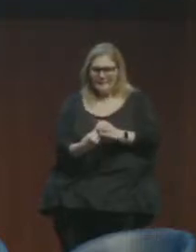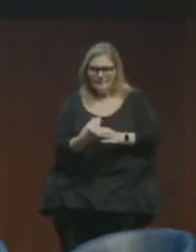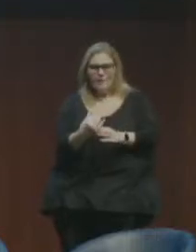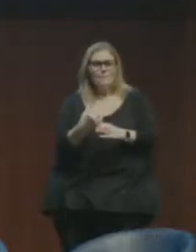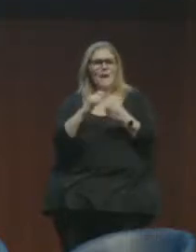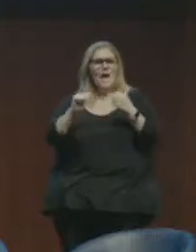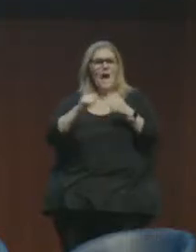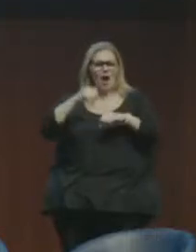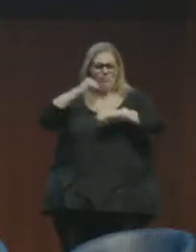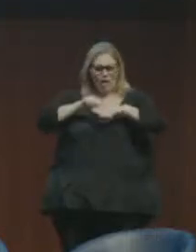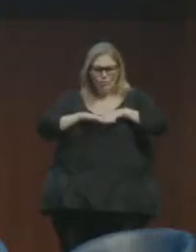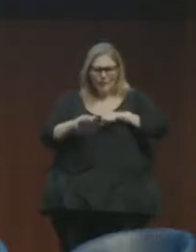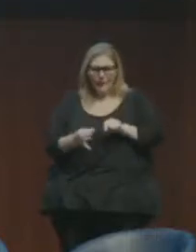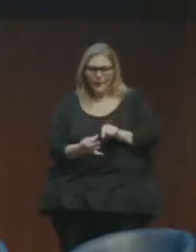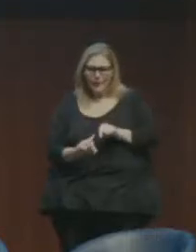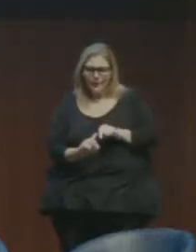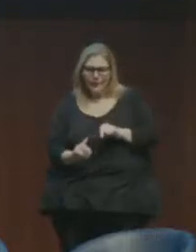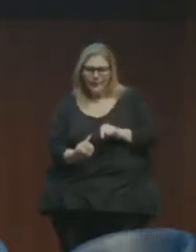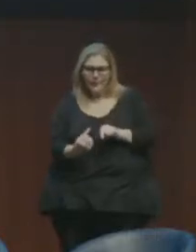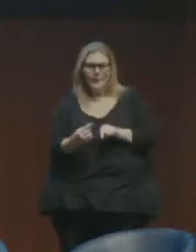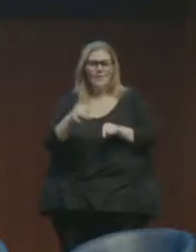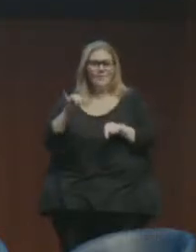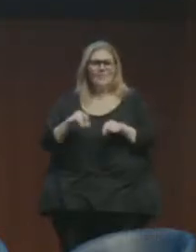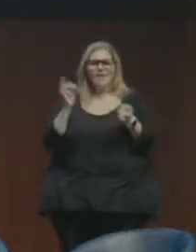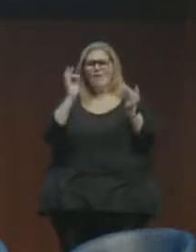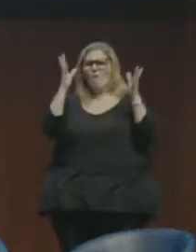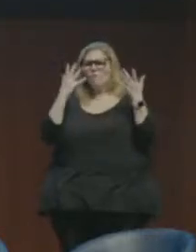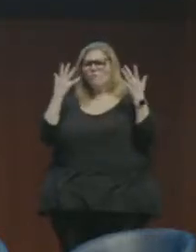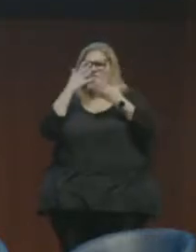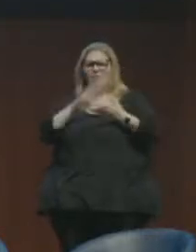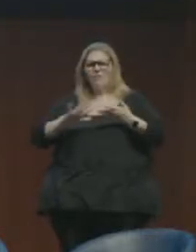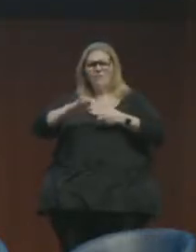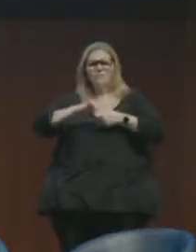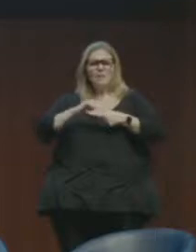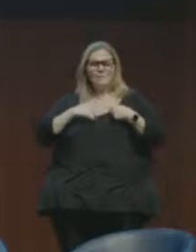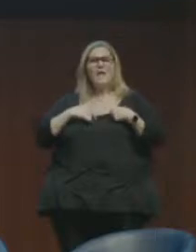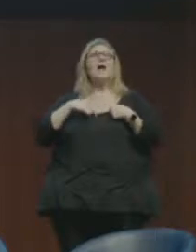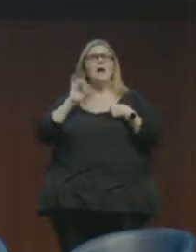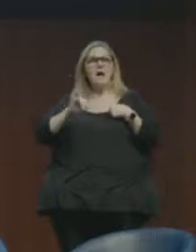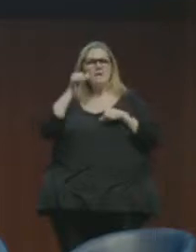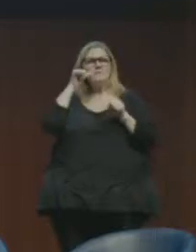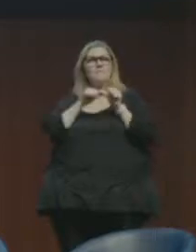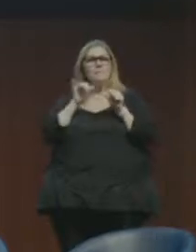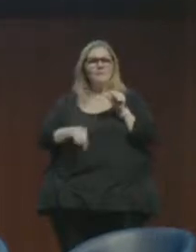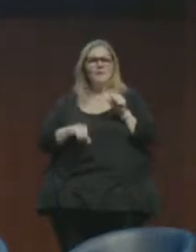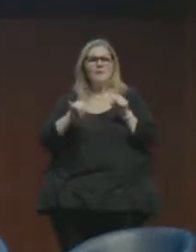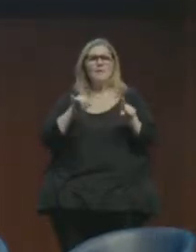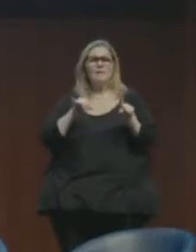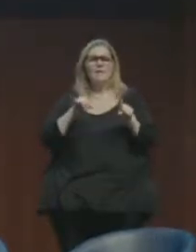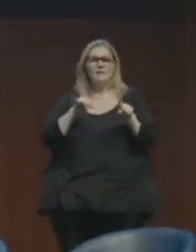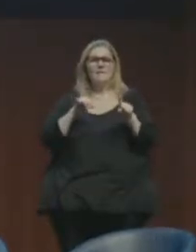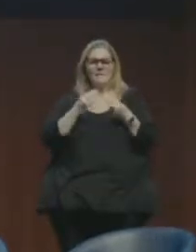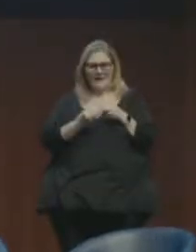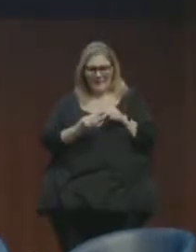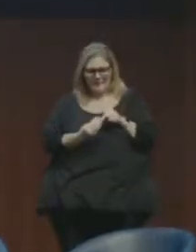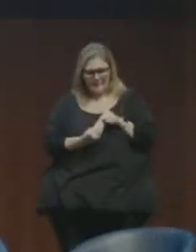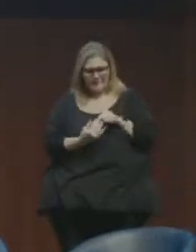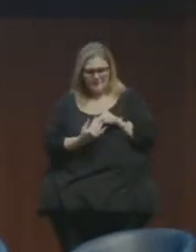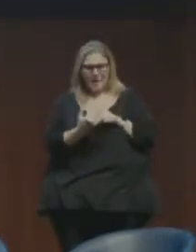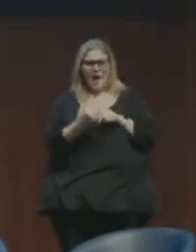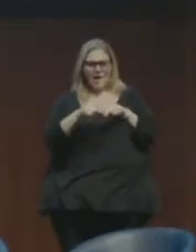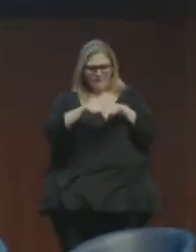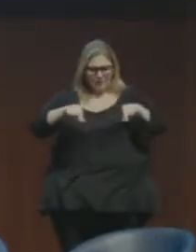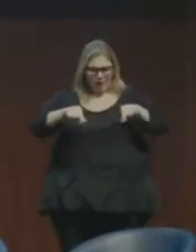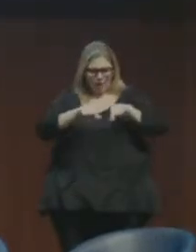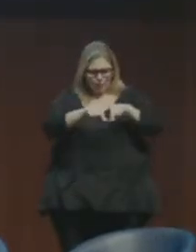in concrete. Dismal season, then I am reminded, seeds sprout from cracks